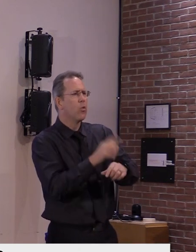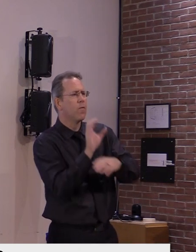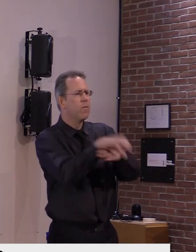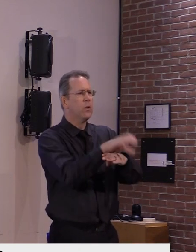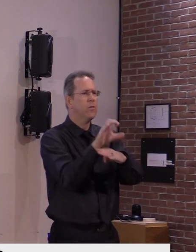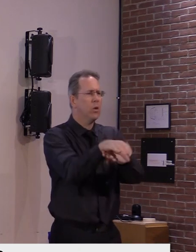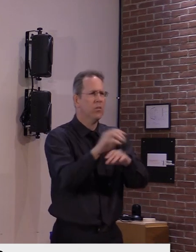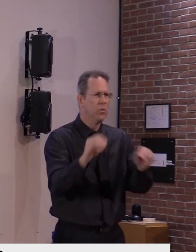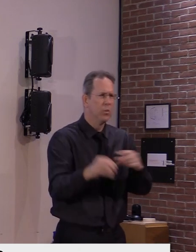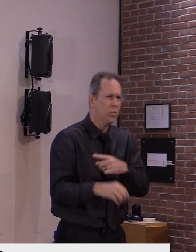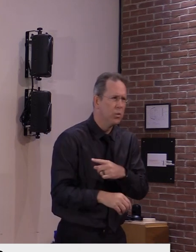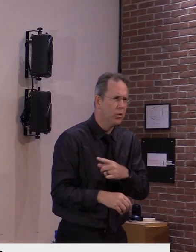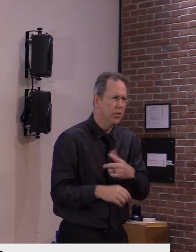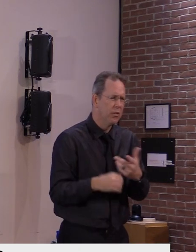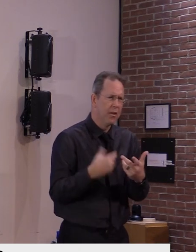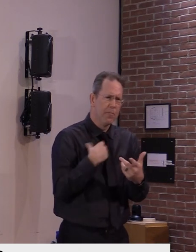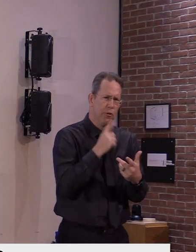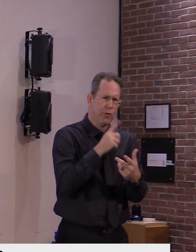misunderstanding you when you said that?